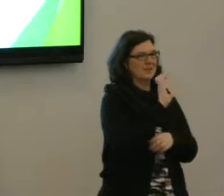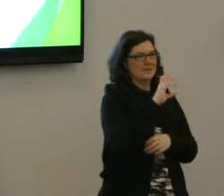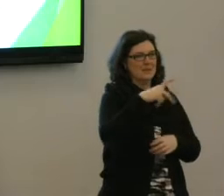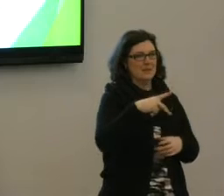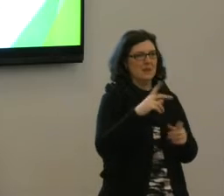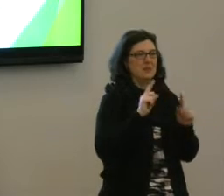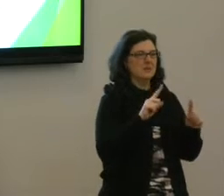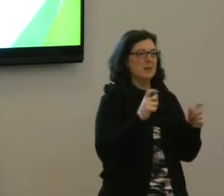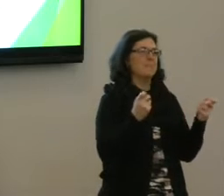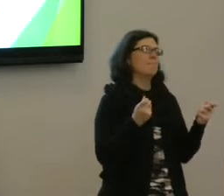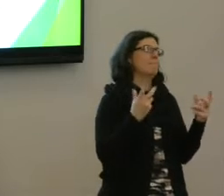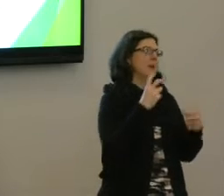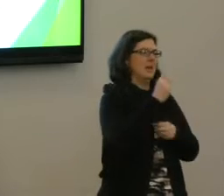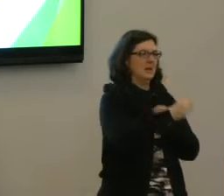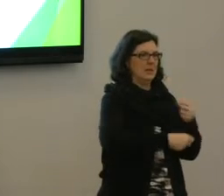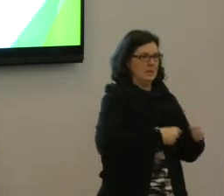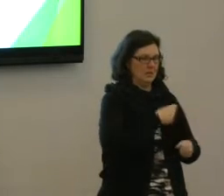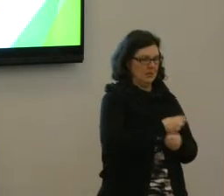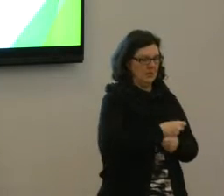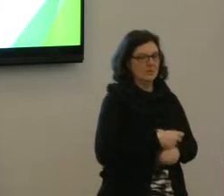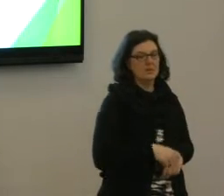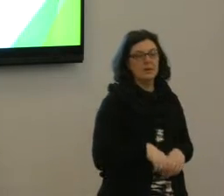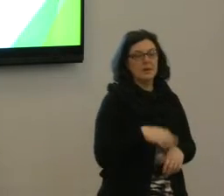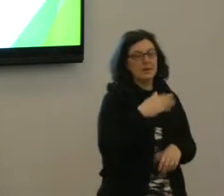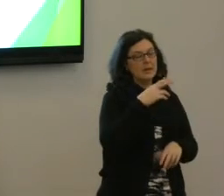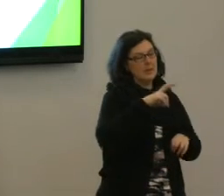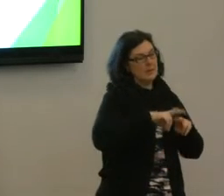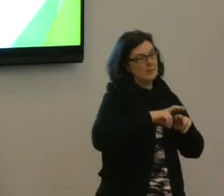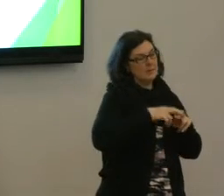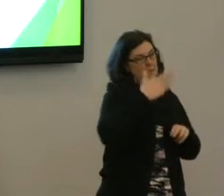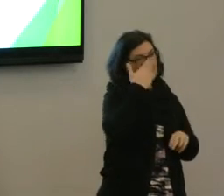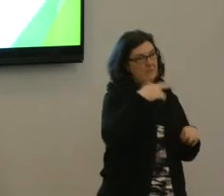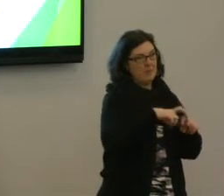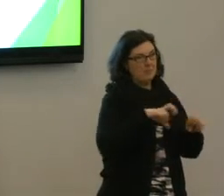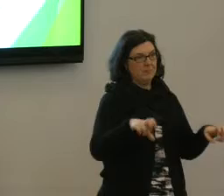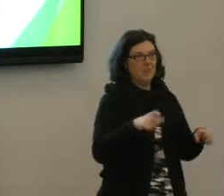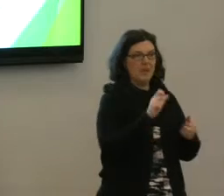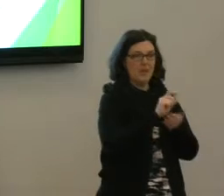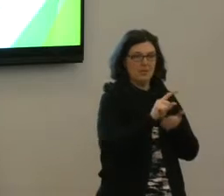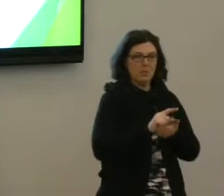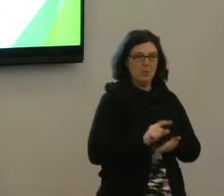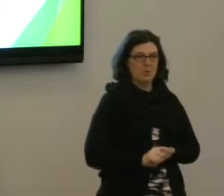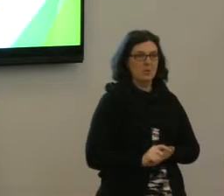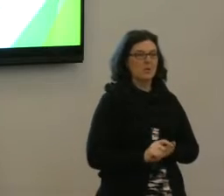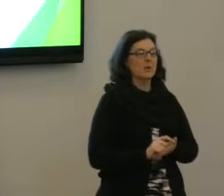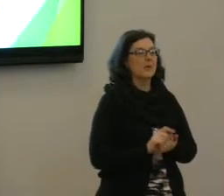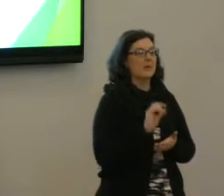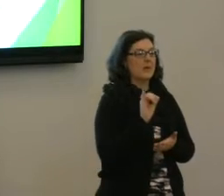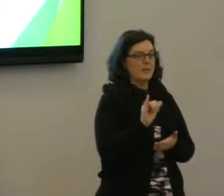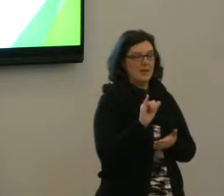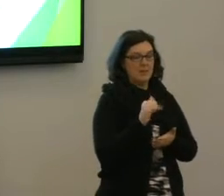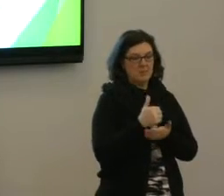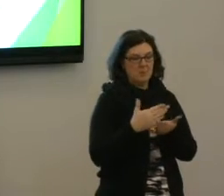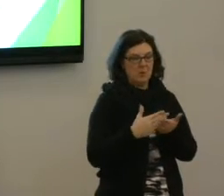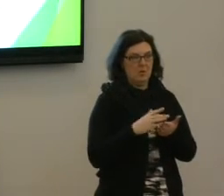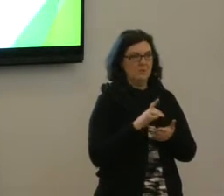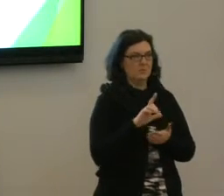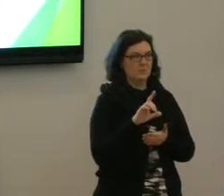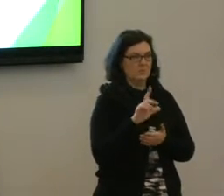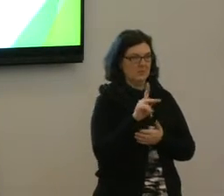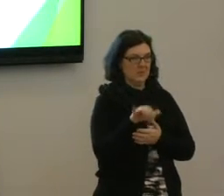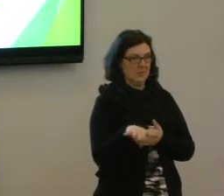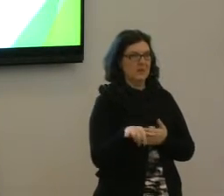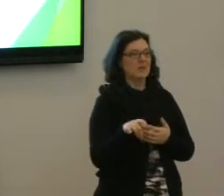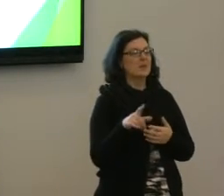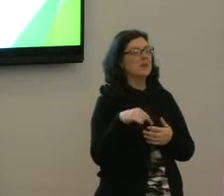there for years. He was in the front pew every week. His job at that point in the small part of Louisville was he took